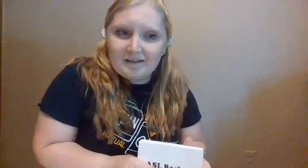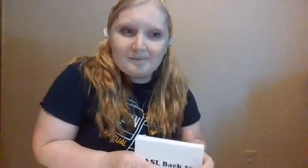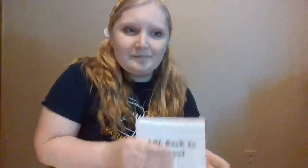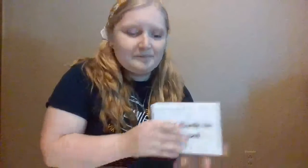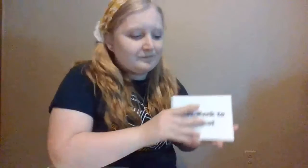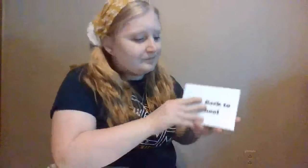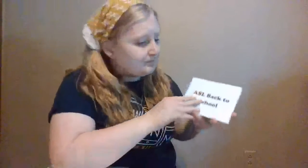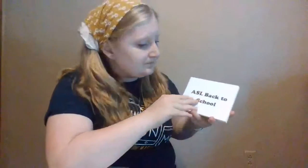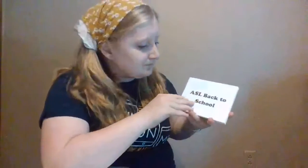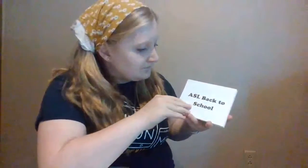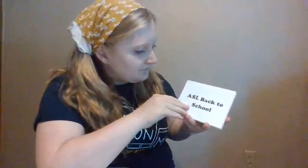started.